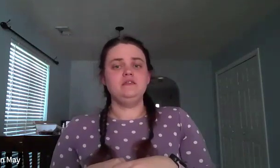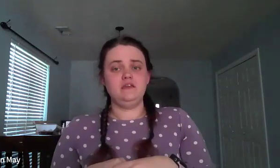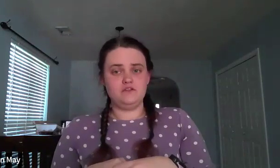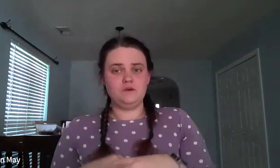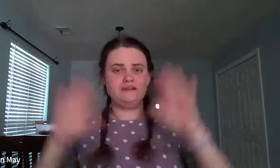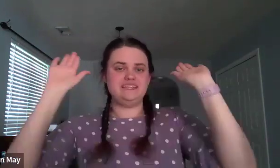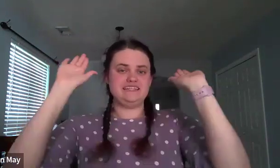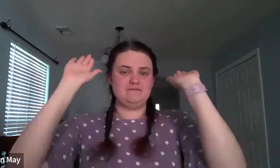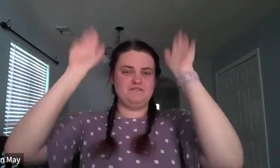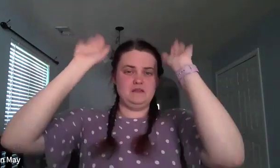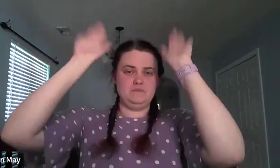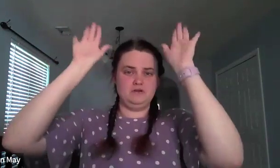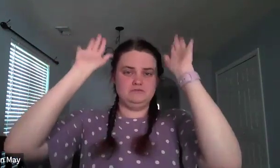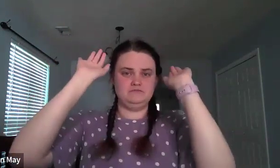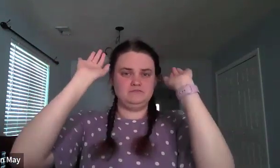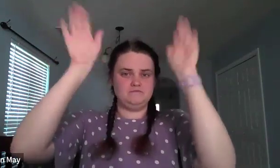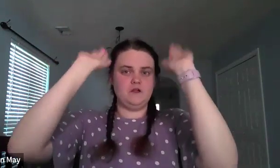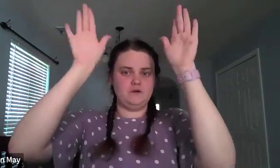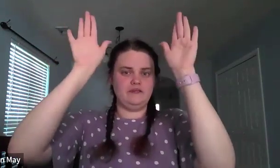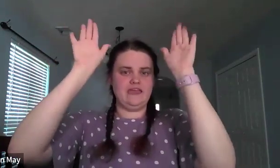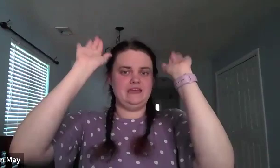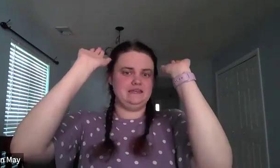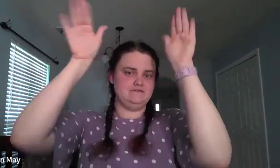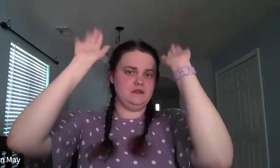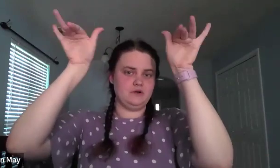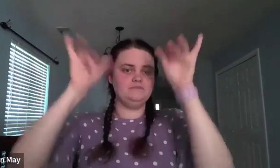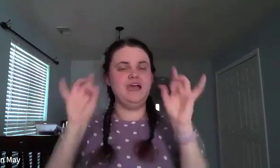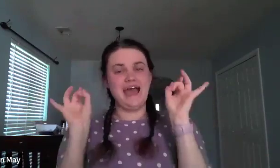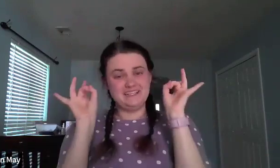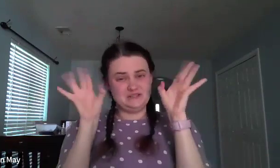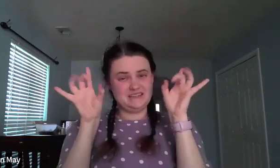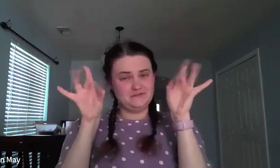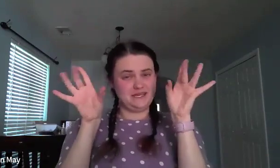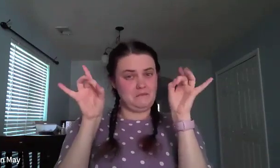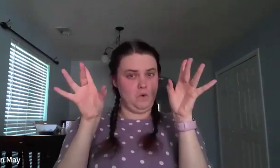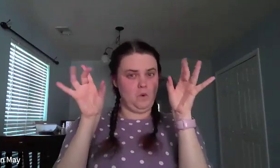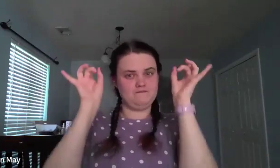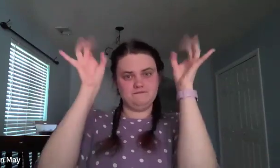The other one I've seen is volleyball, like the hand hits, volleyball. I do see the flicking more,